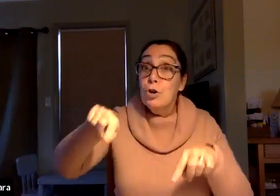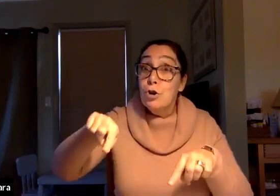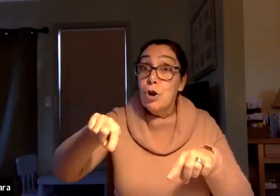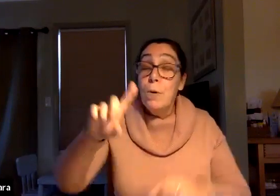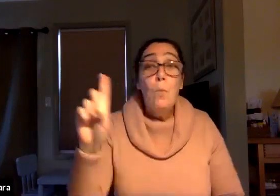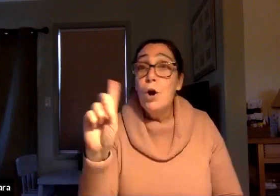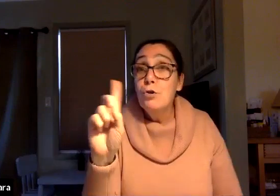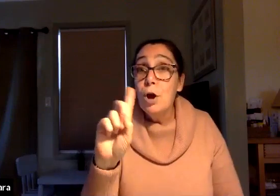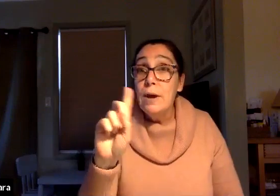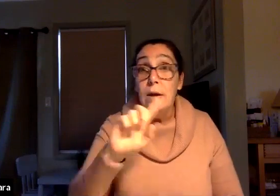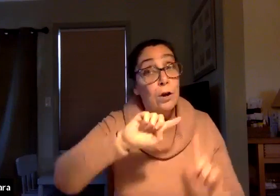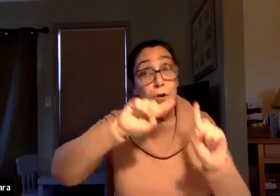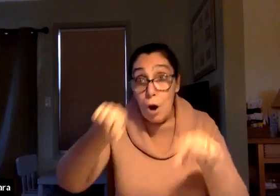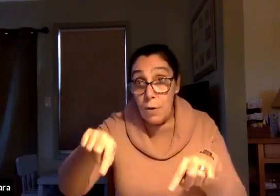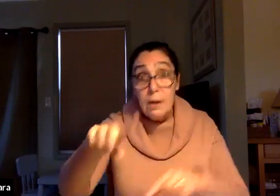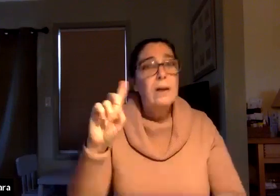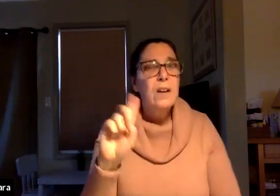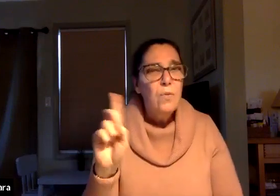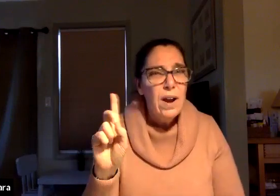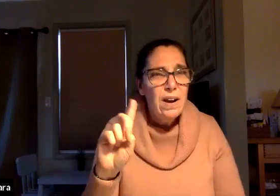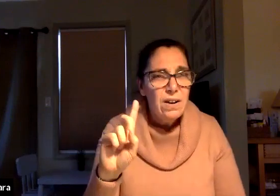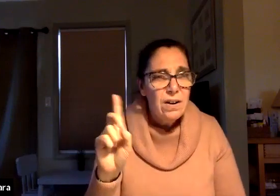You're going, where are you going? Going, where?